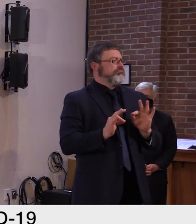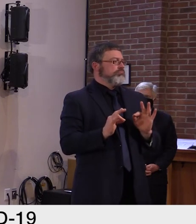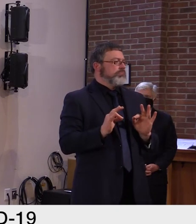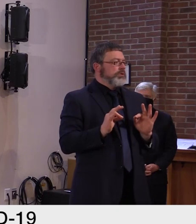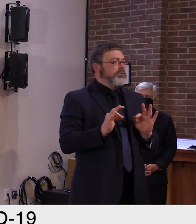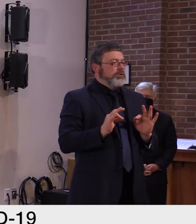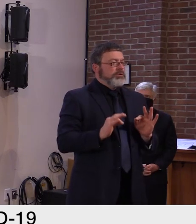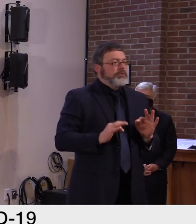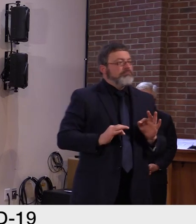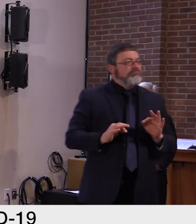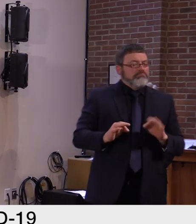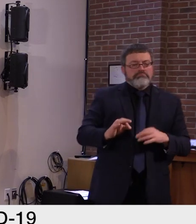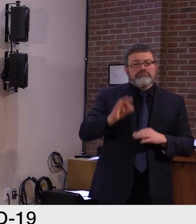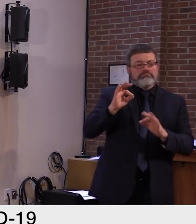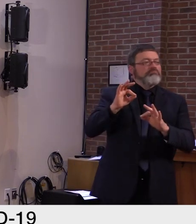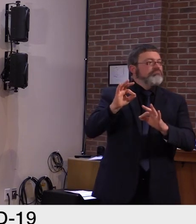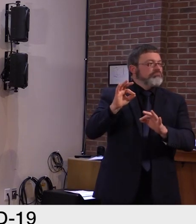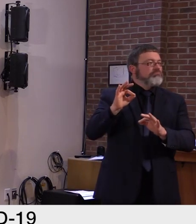pointing to the